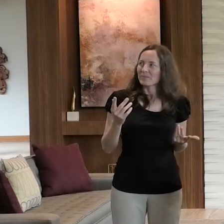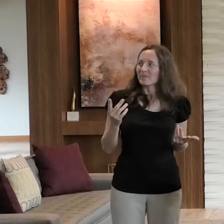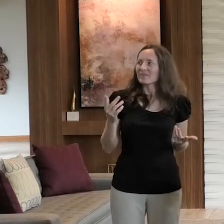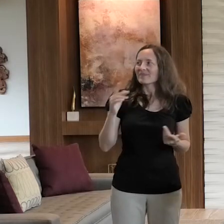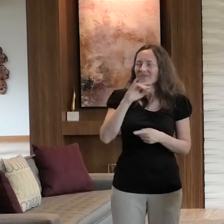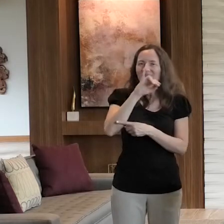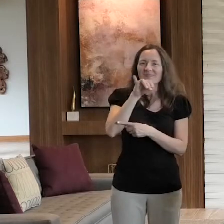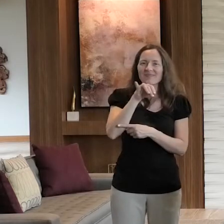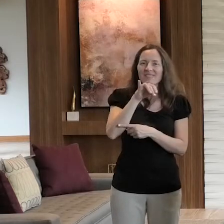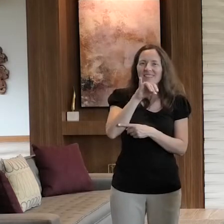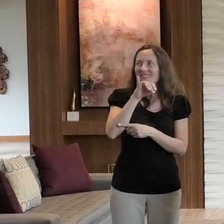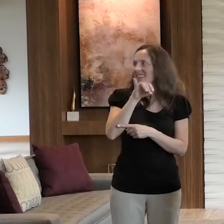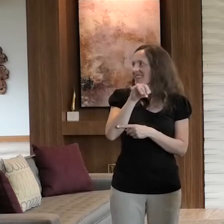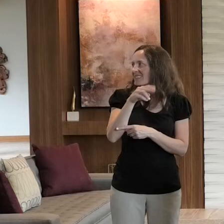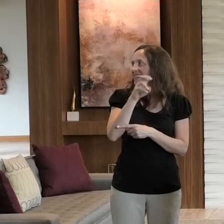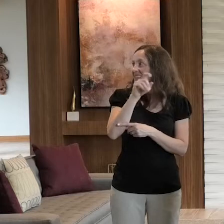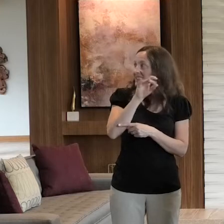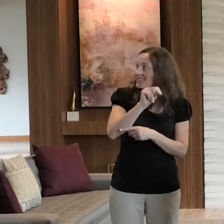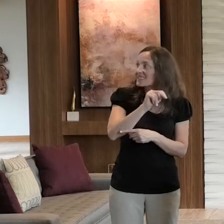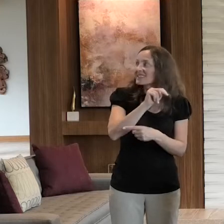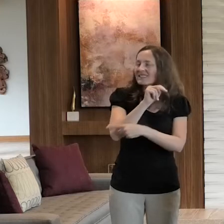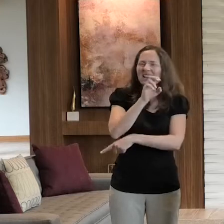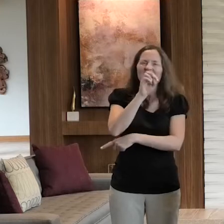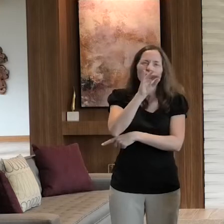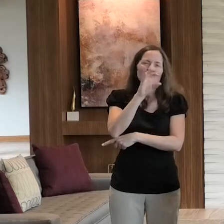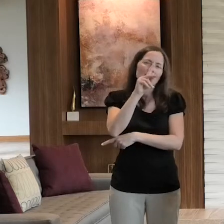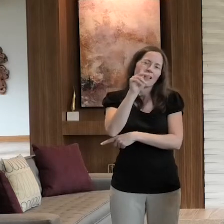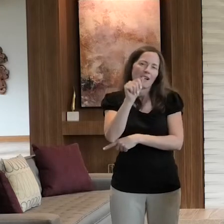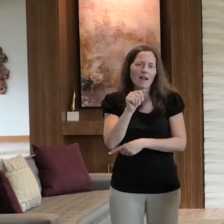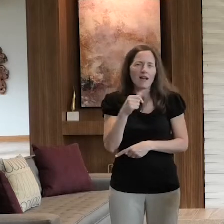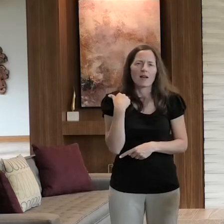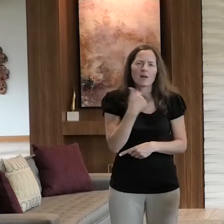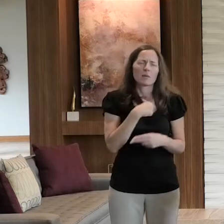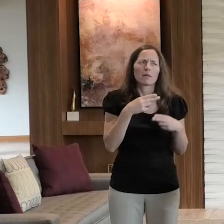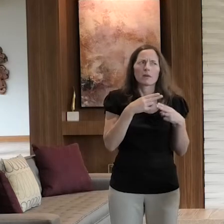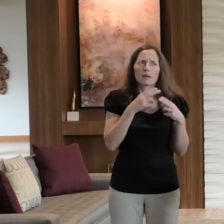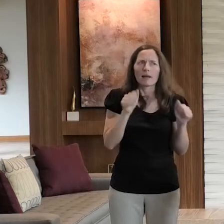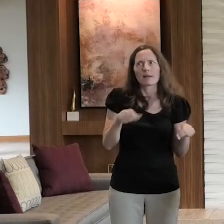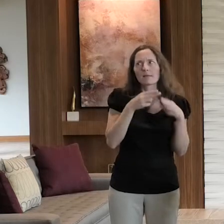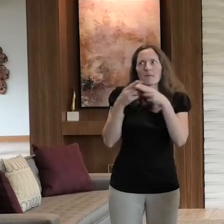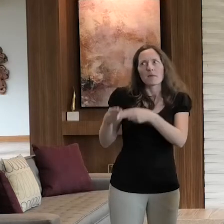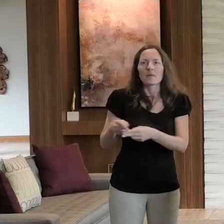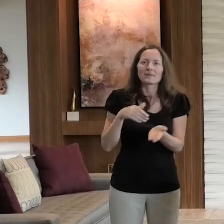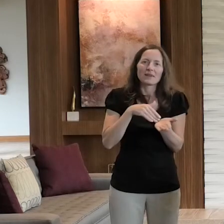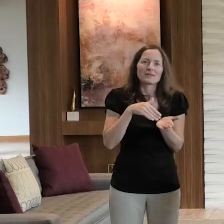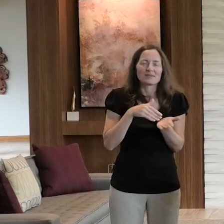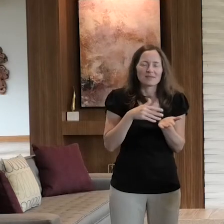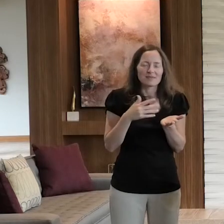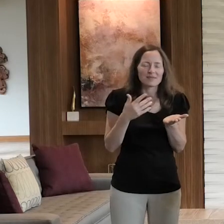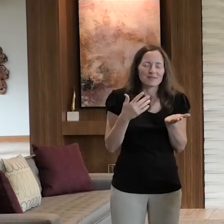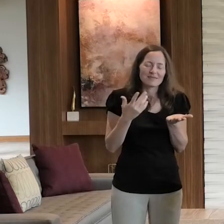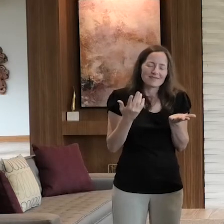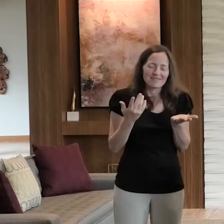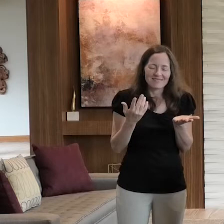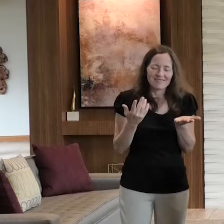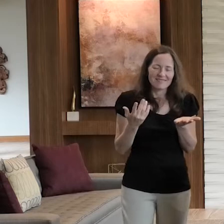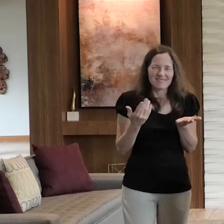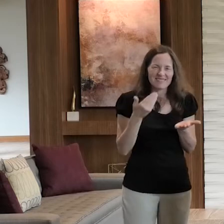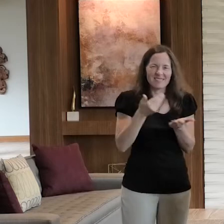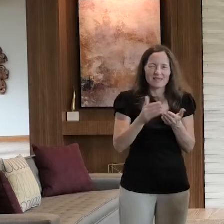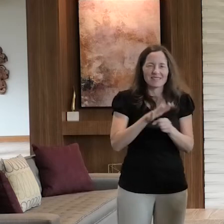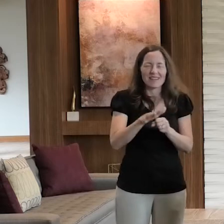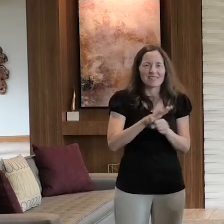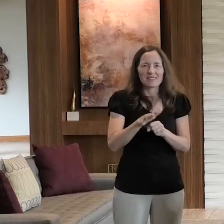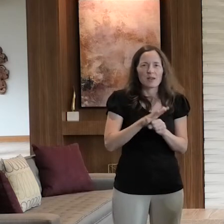to Jessica, and sometimes Eric is introduced as a doctor as well, just by default. And so osmosis within